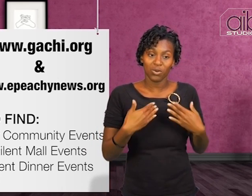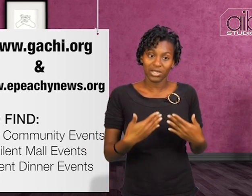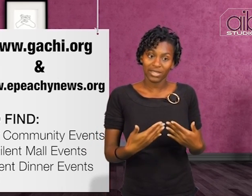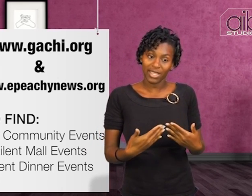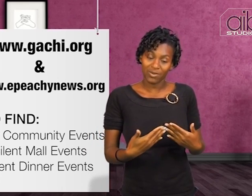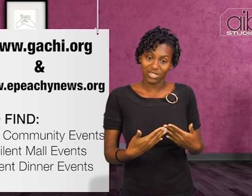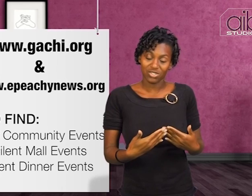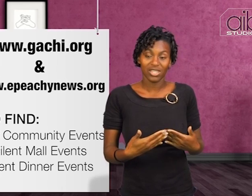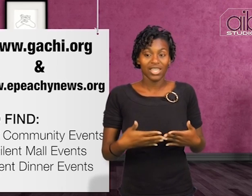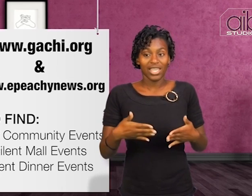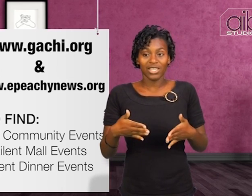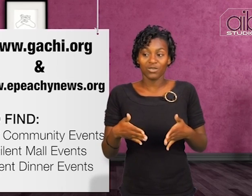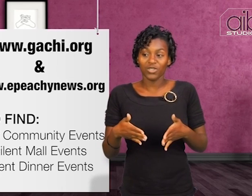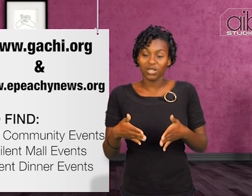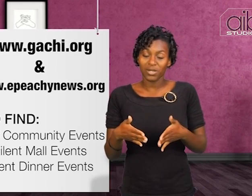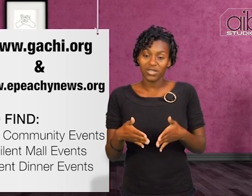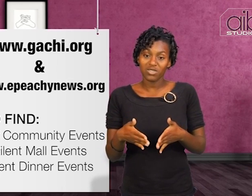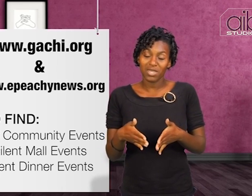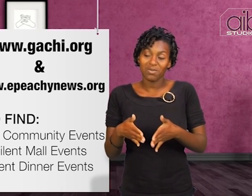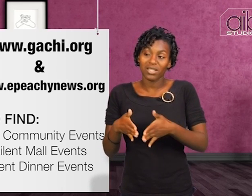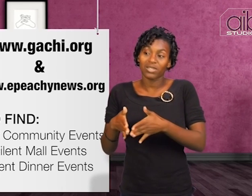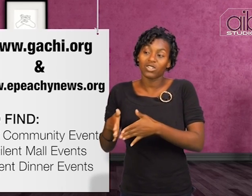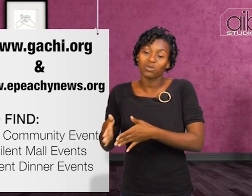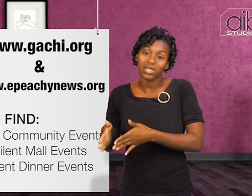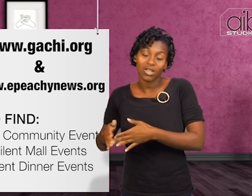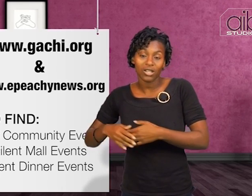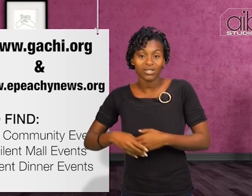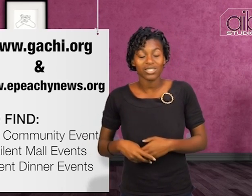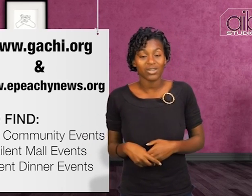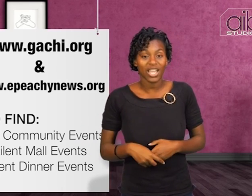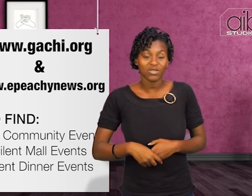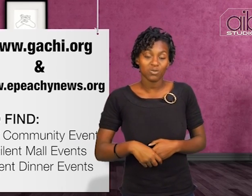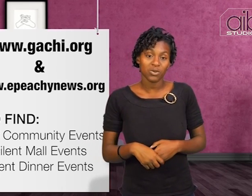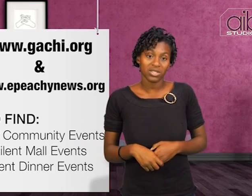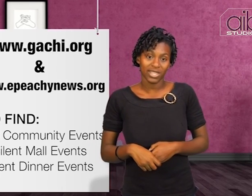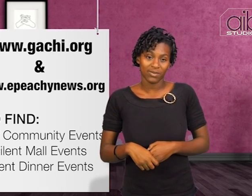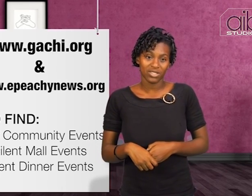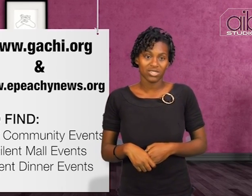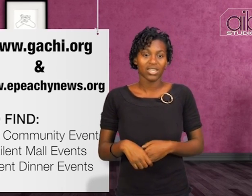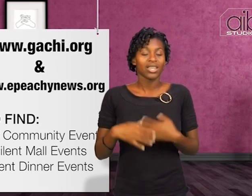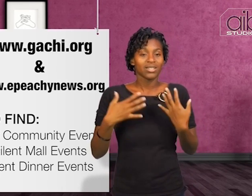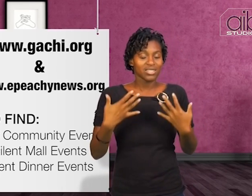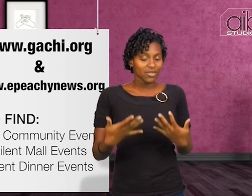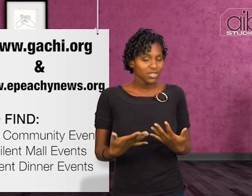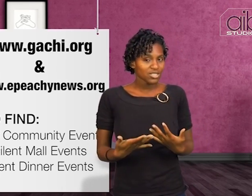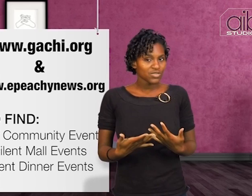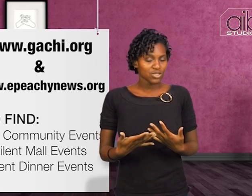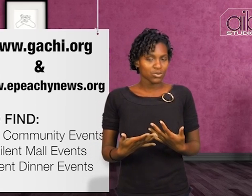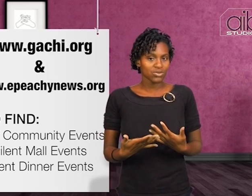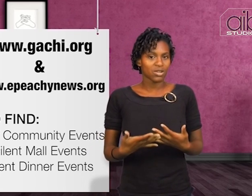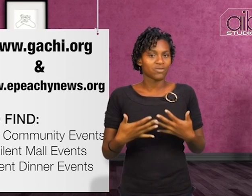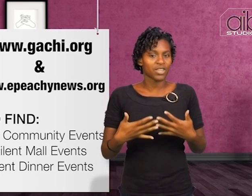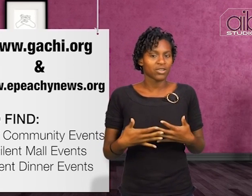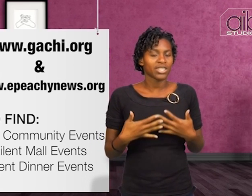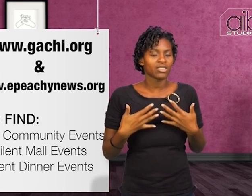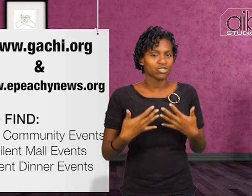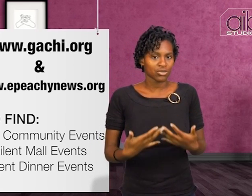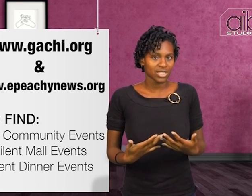spoken language. And your farewells may be a little bit longer than your average spoken language. Deaf individuals are very intrigued